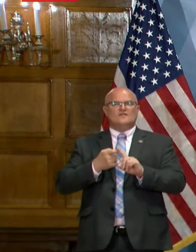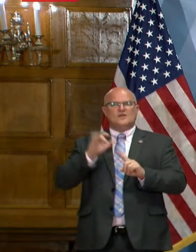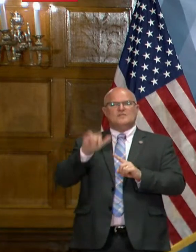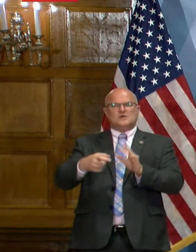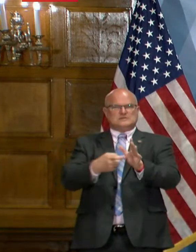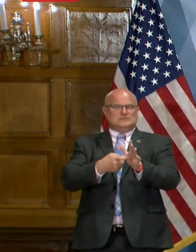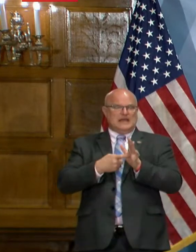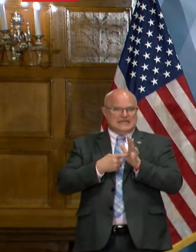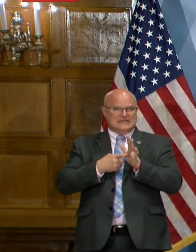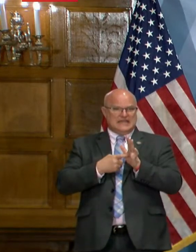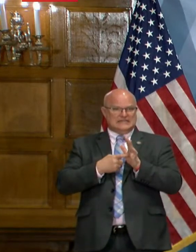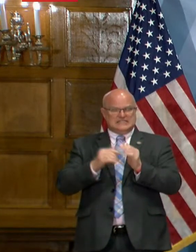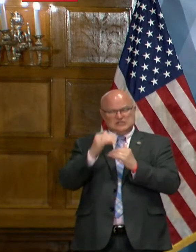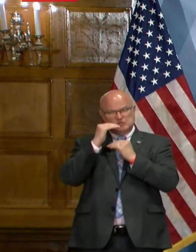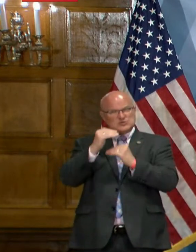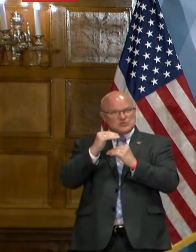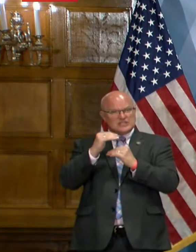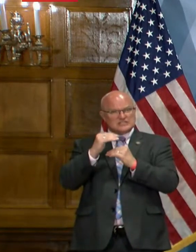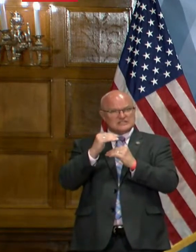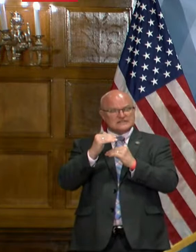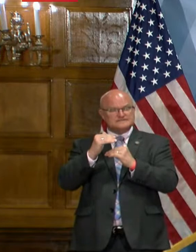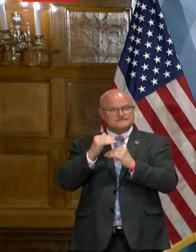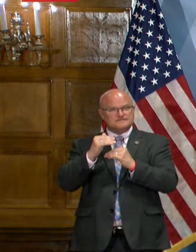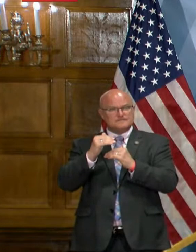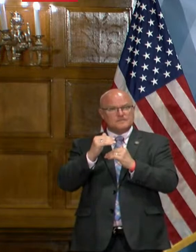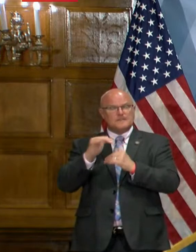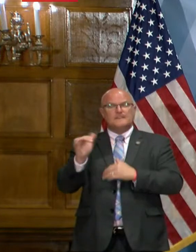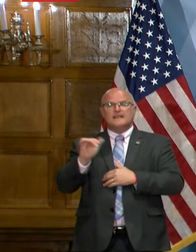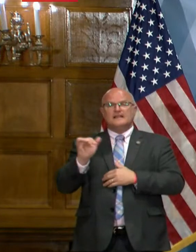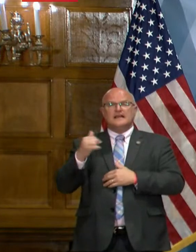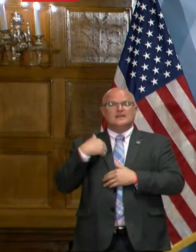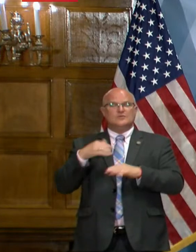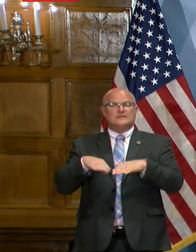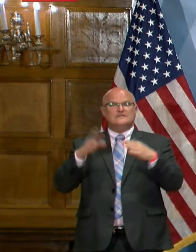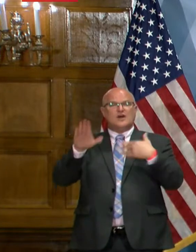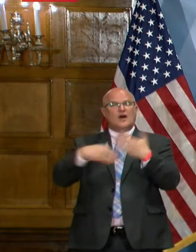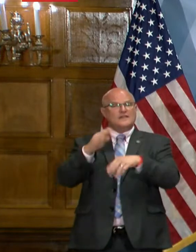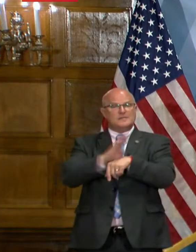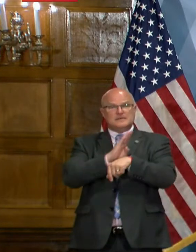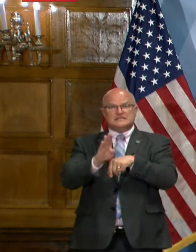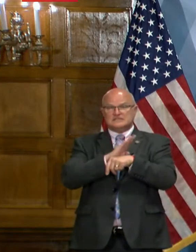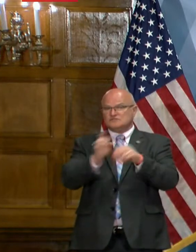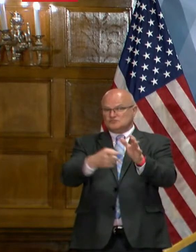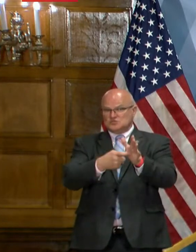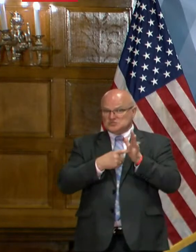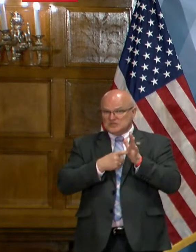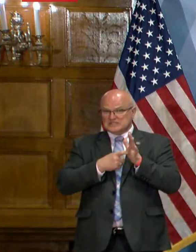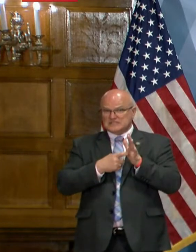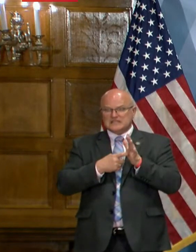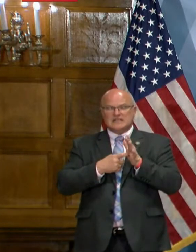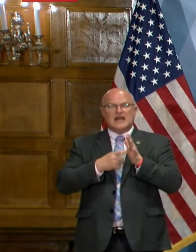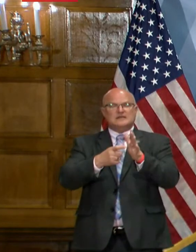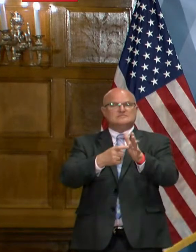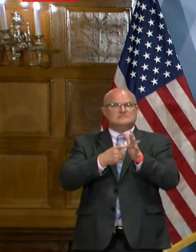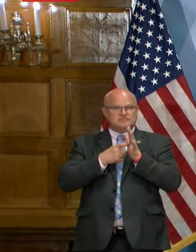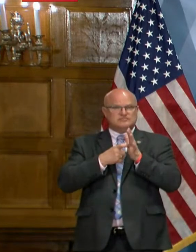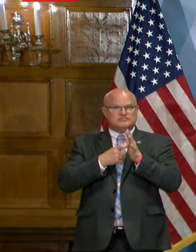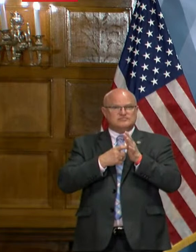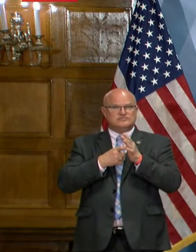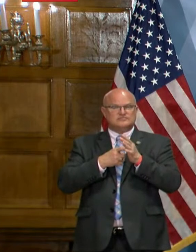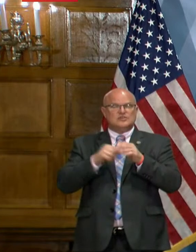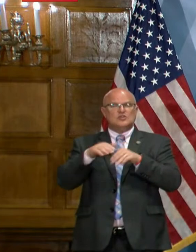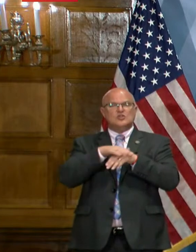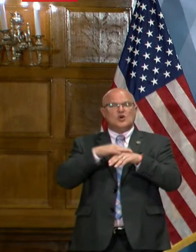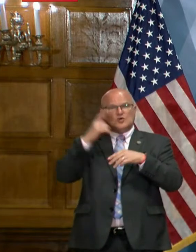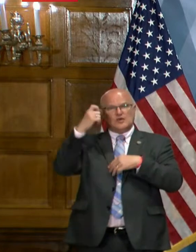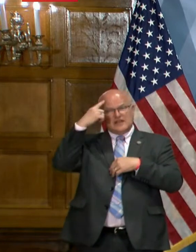those mandates and those restrictions. Just like we lifted all the business restrictions, I'm lifting the restrictions in reference to